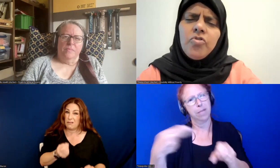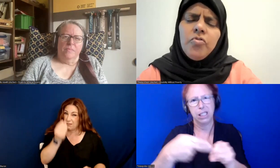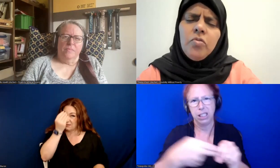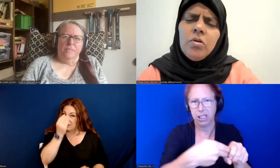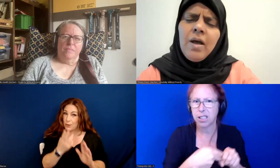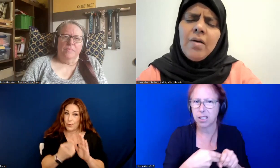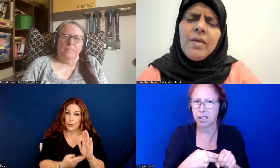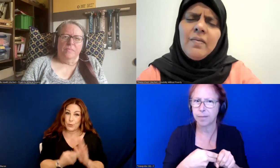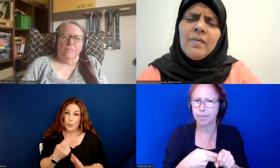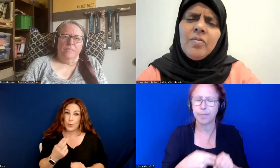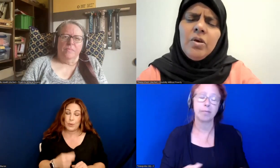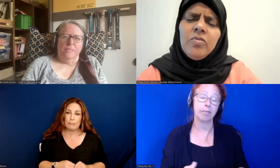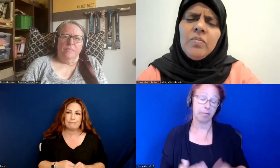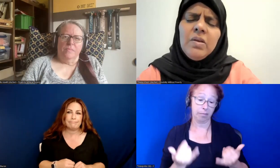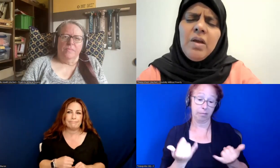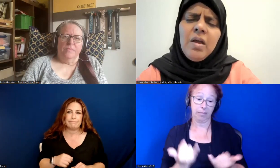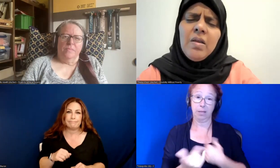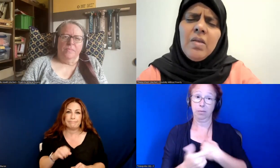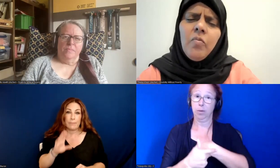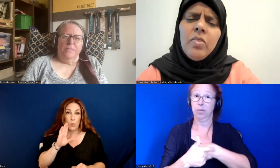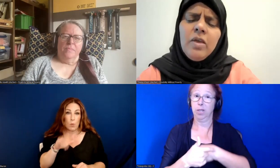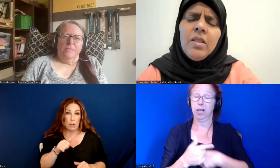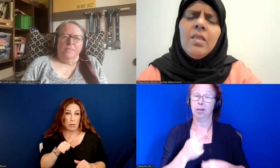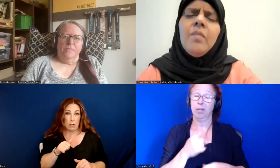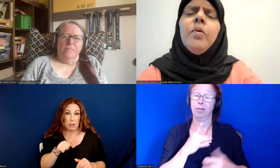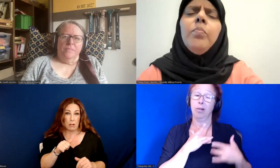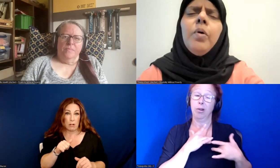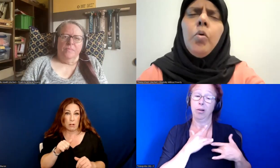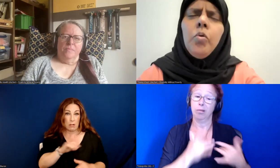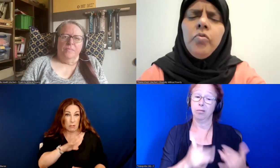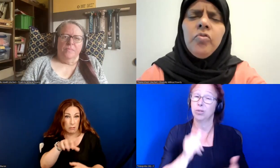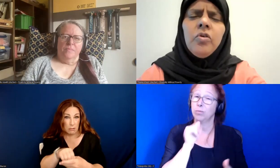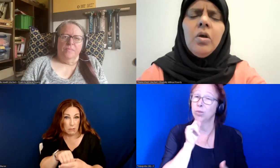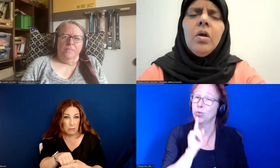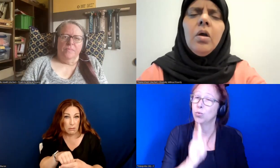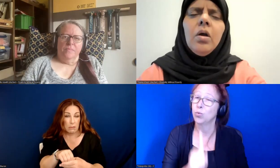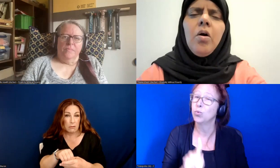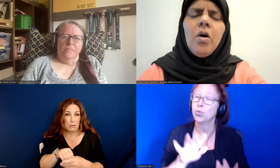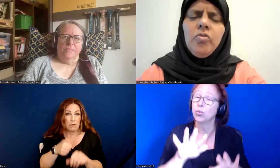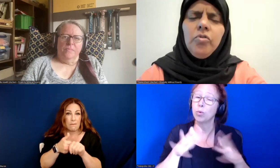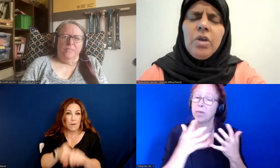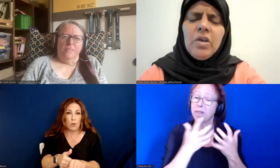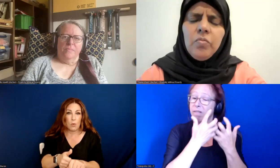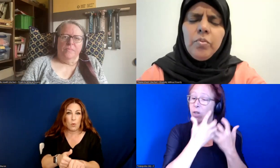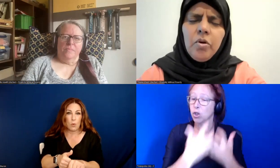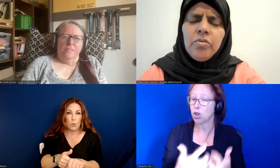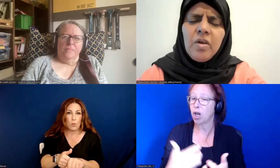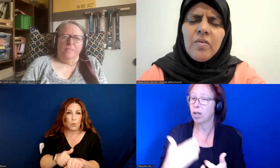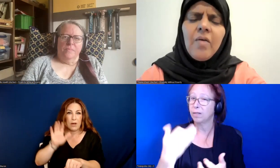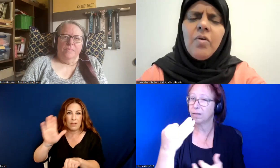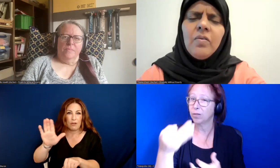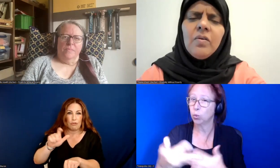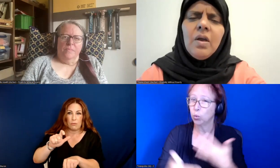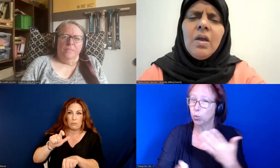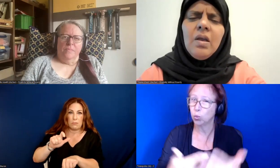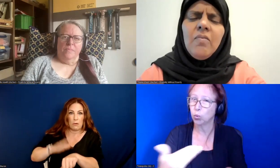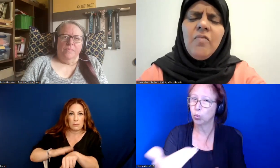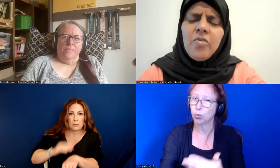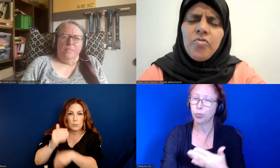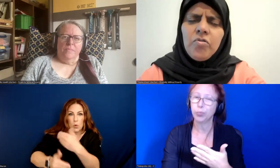not sure how that's going to be done within the proposed consultation process that